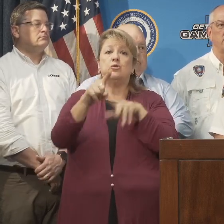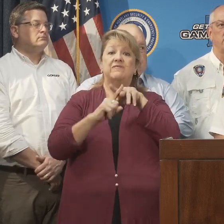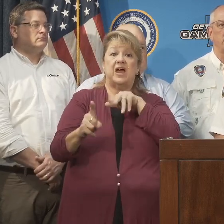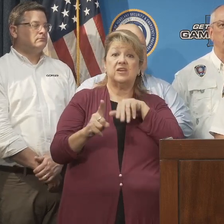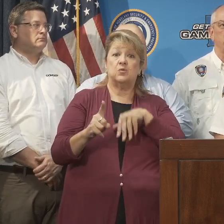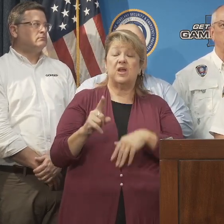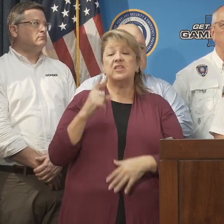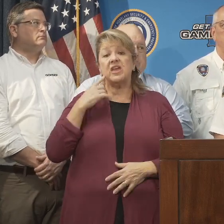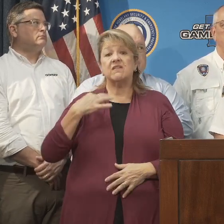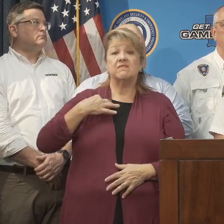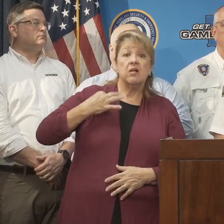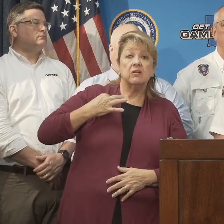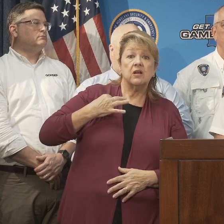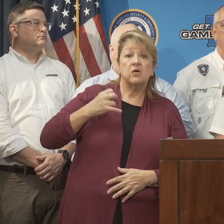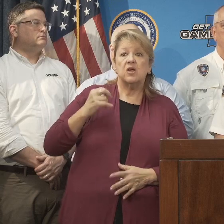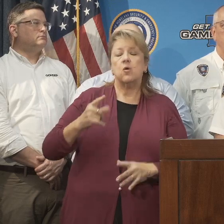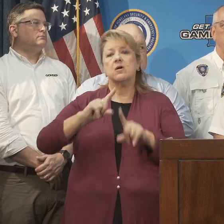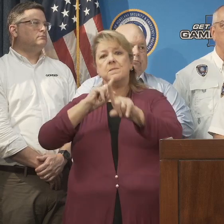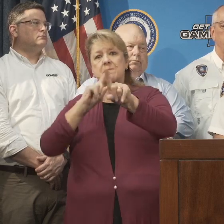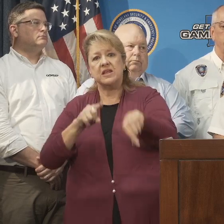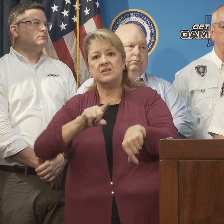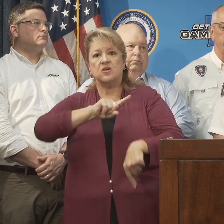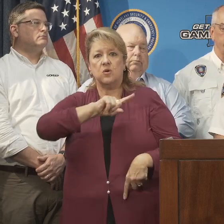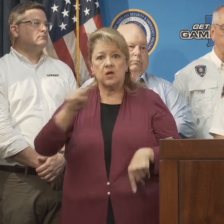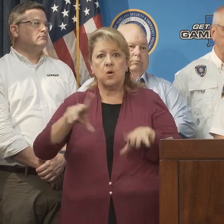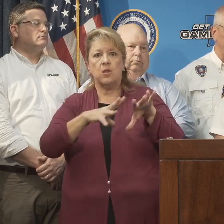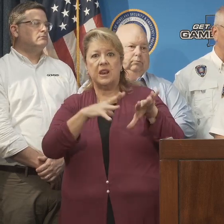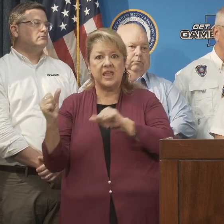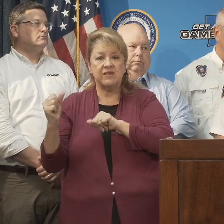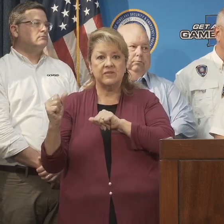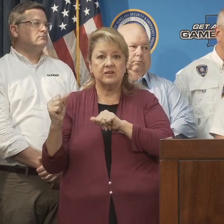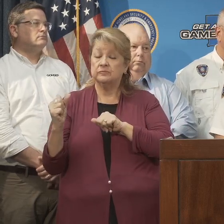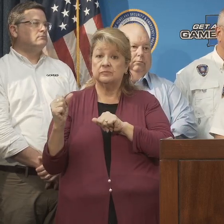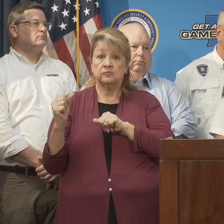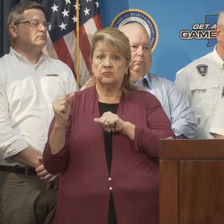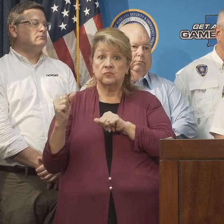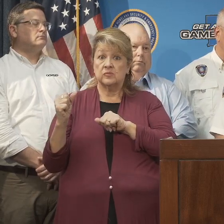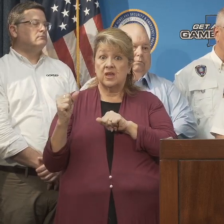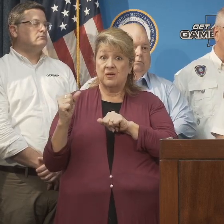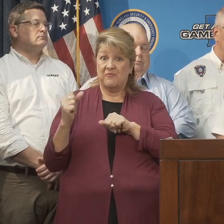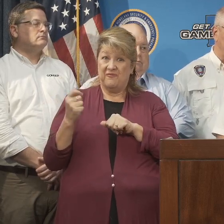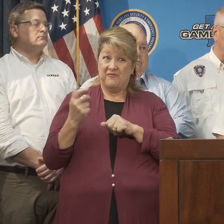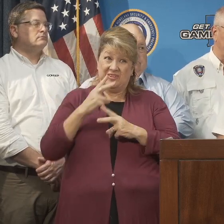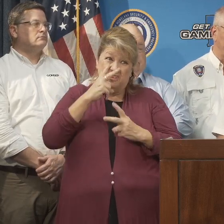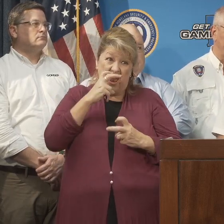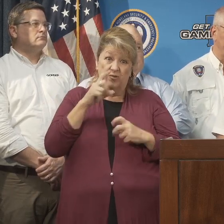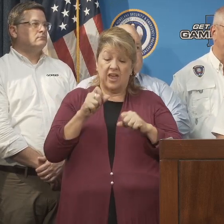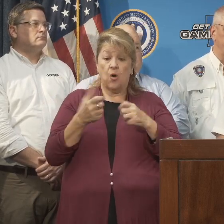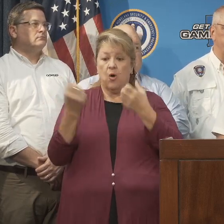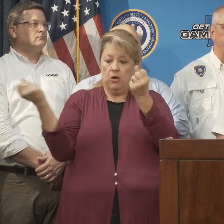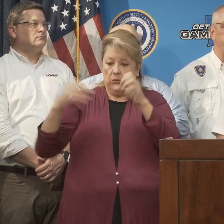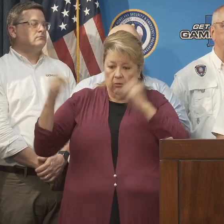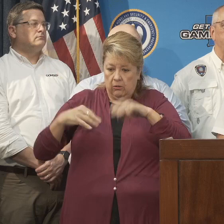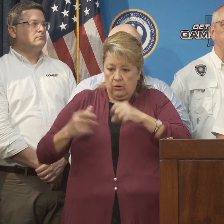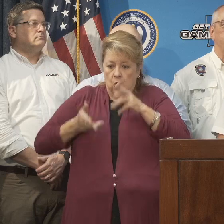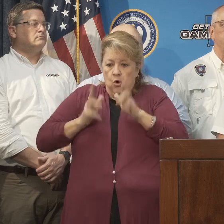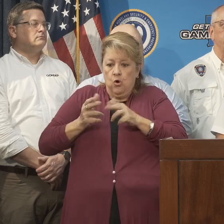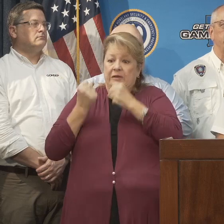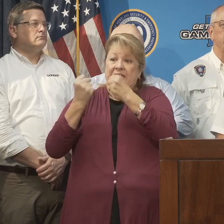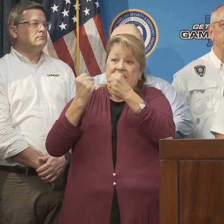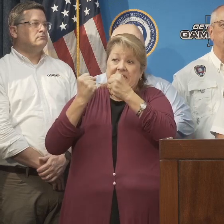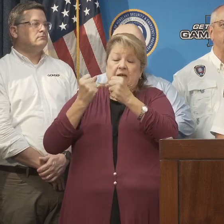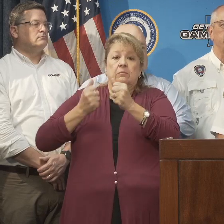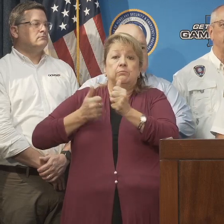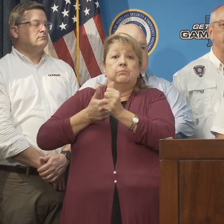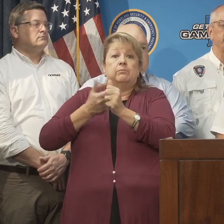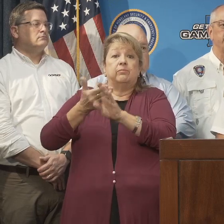seriously. You won't be able to, there's a very good possibility you won't be able to outrun the flames. There's a very good possibility you may be trapped. So